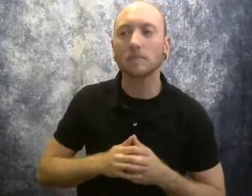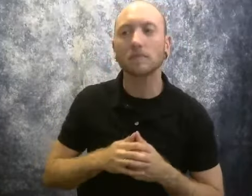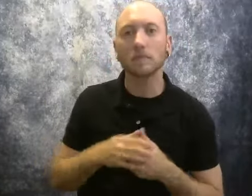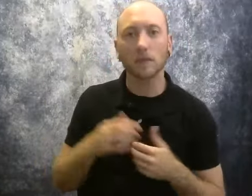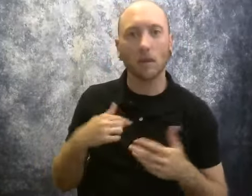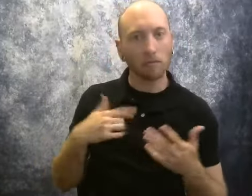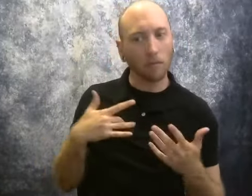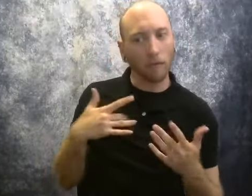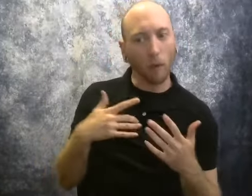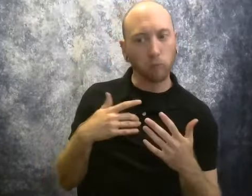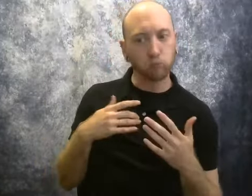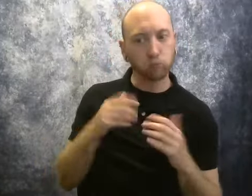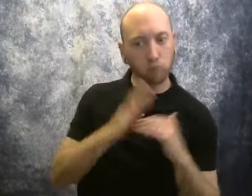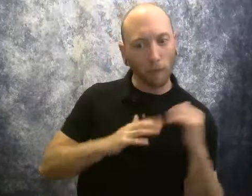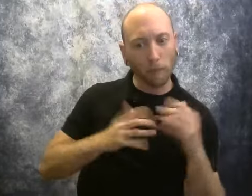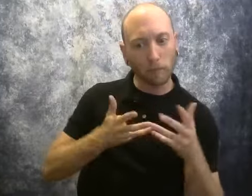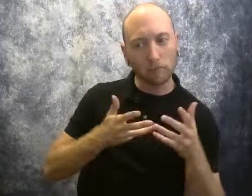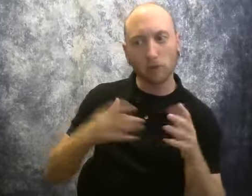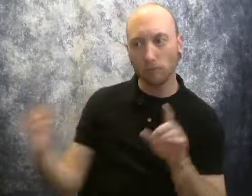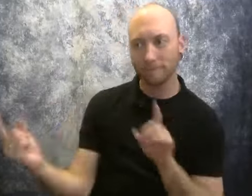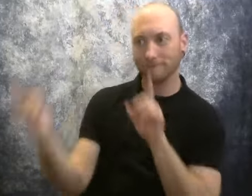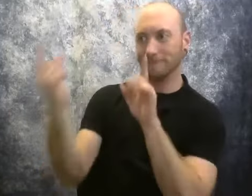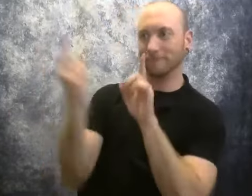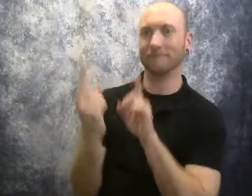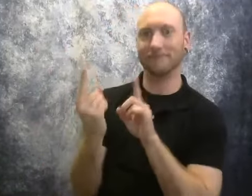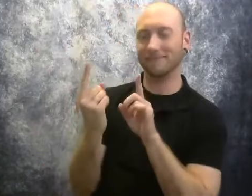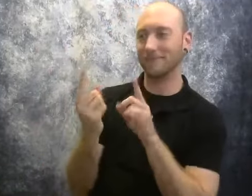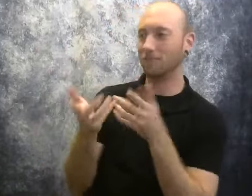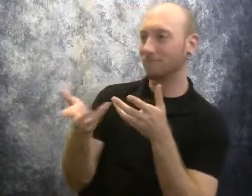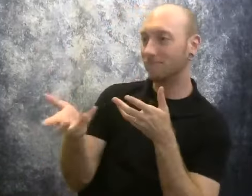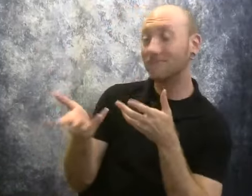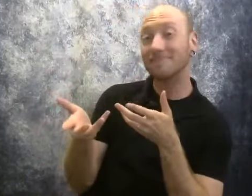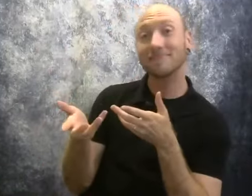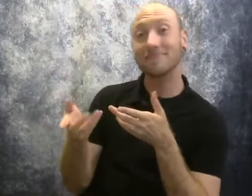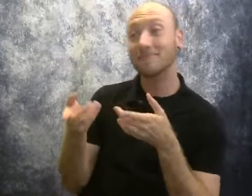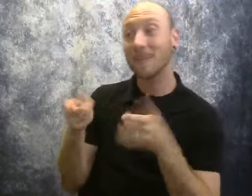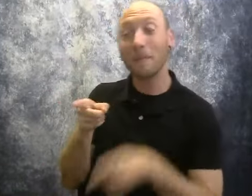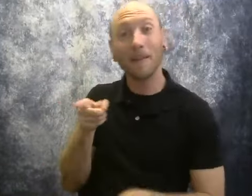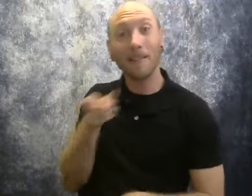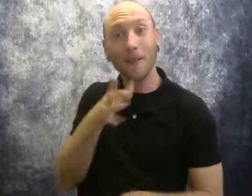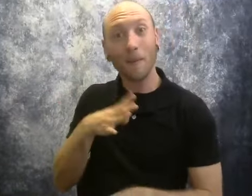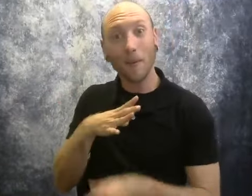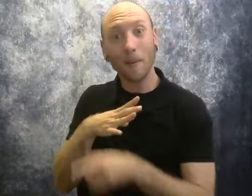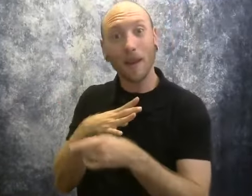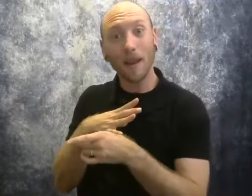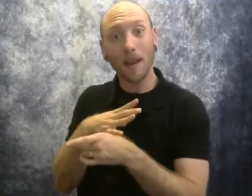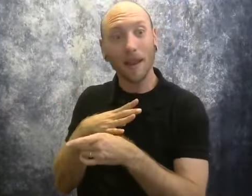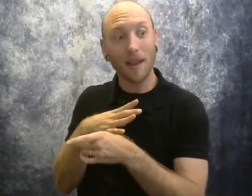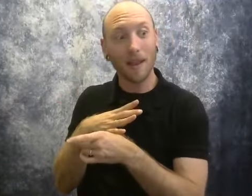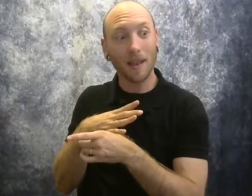beer or a social lubricant that allowed me to communicate. Anyway, we interacted, and as it turns out,